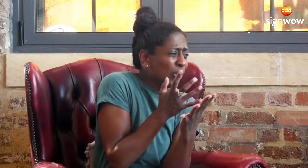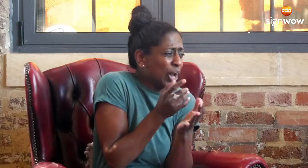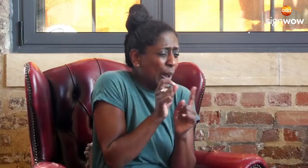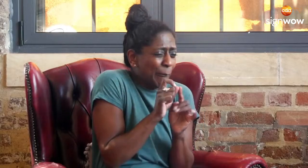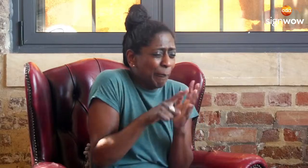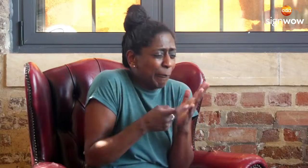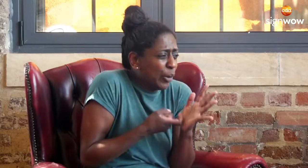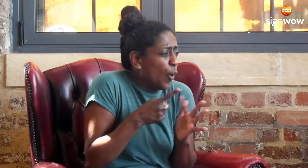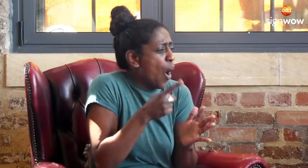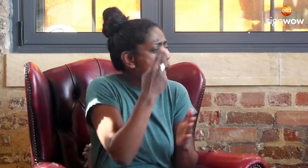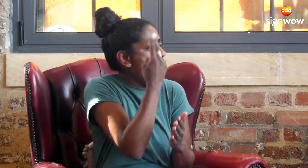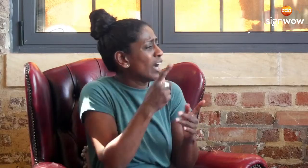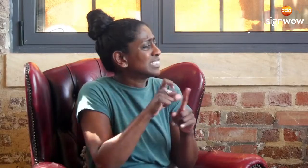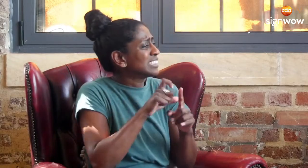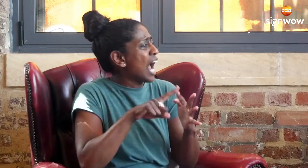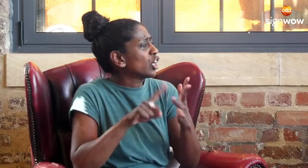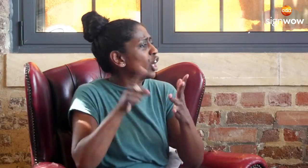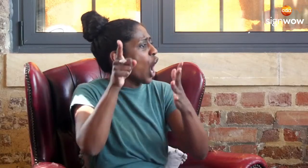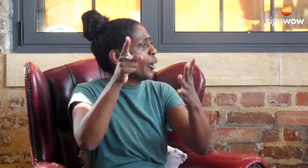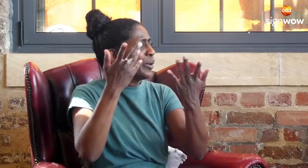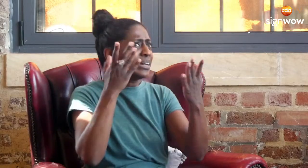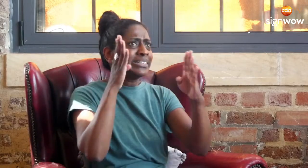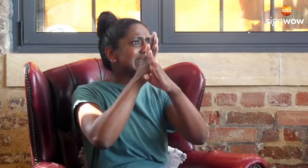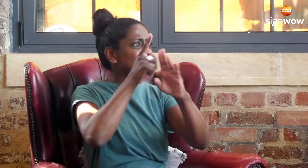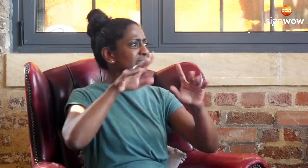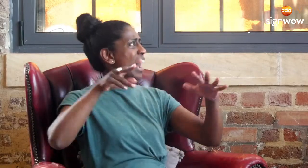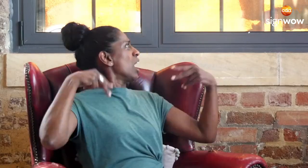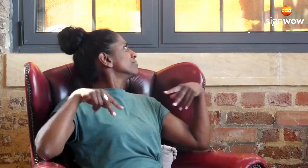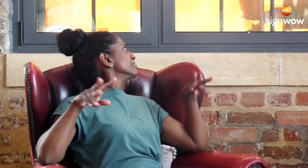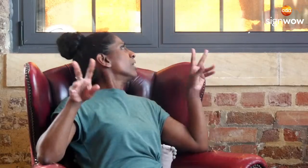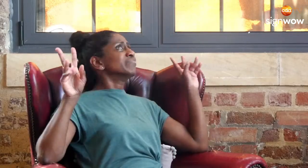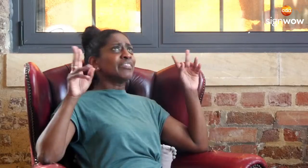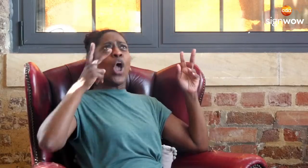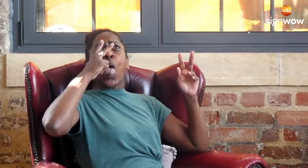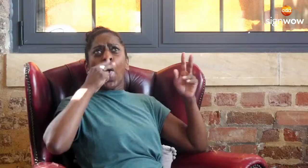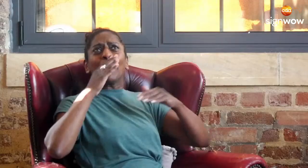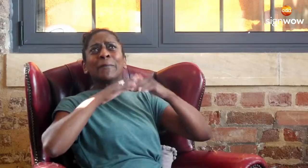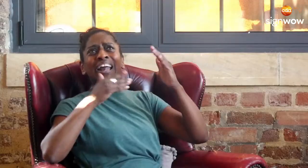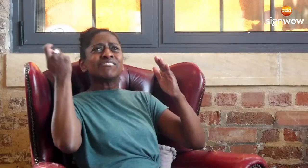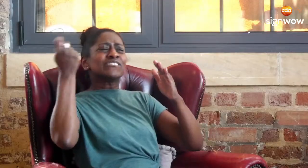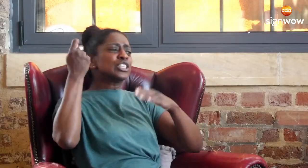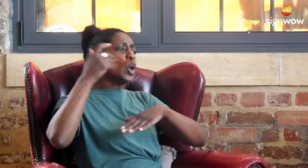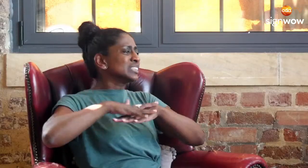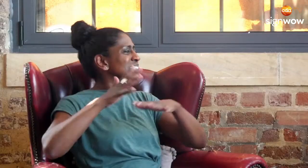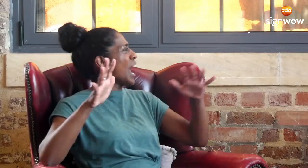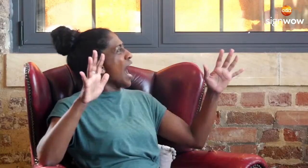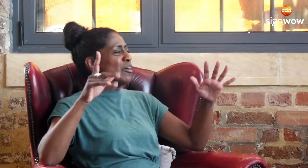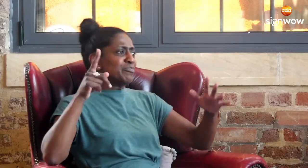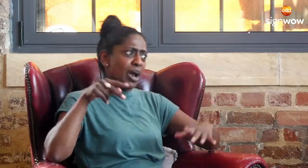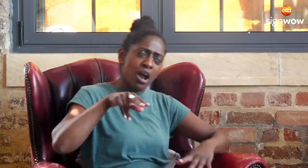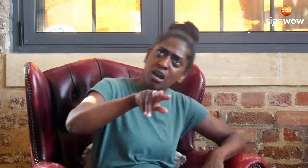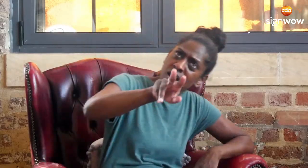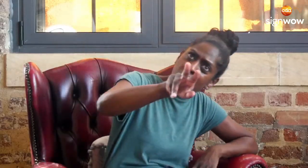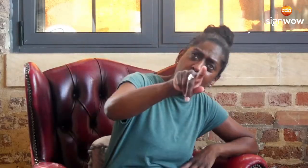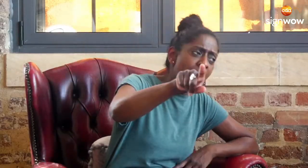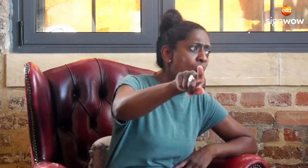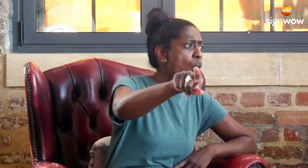could just turn around and there's a beautiful Art Deco building. It's just hidden. You wouldn't even know it was there, especially where all these